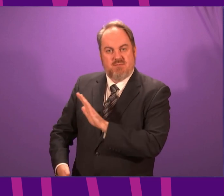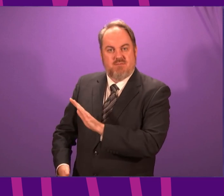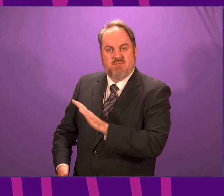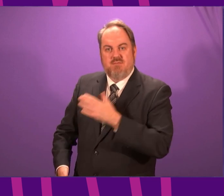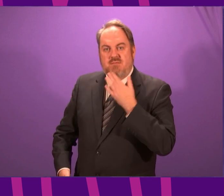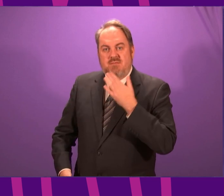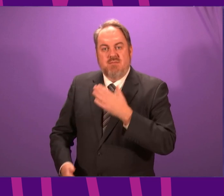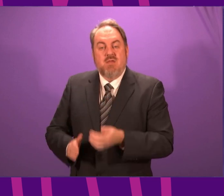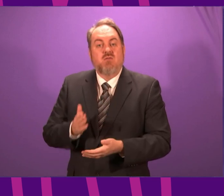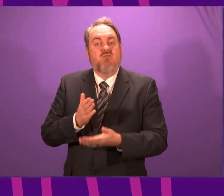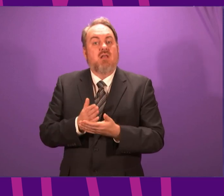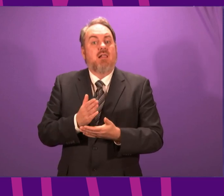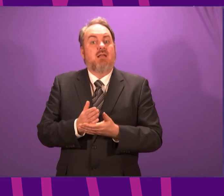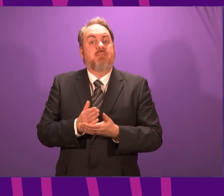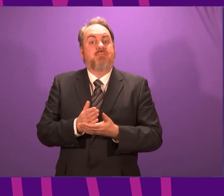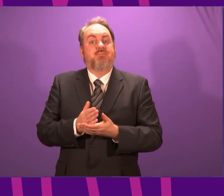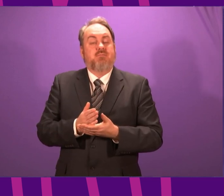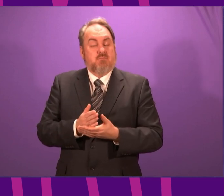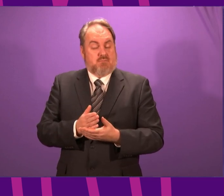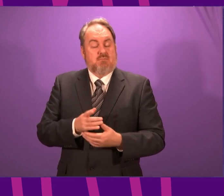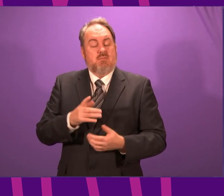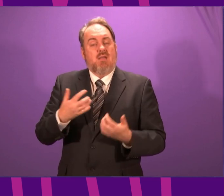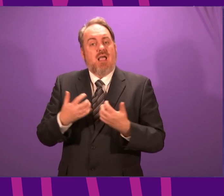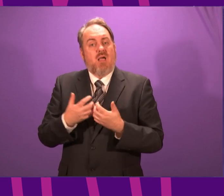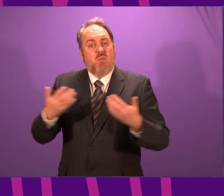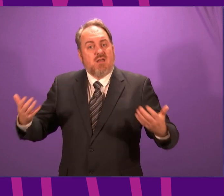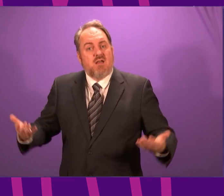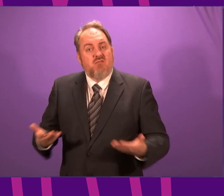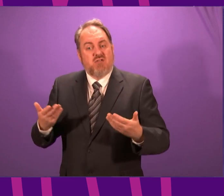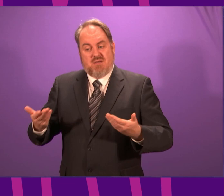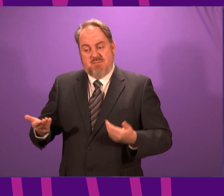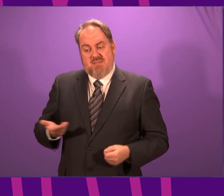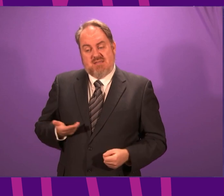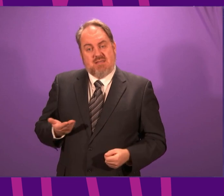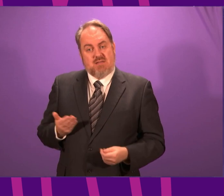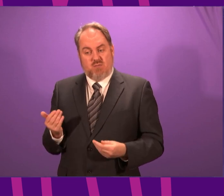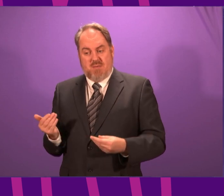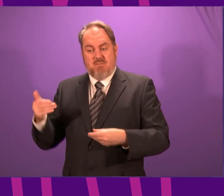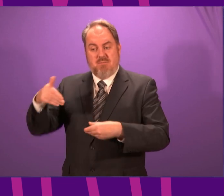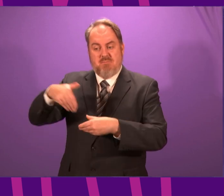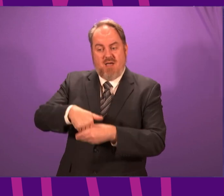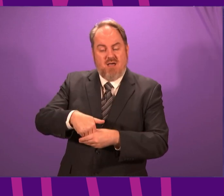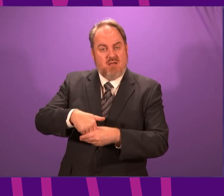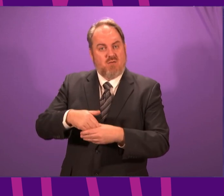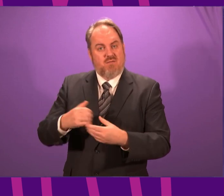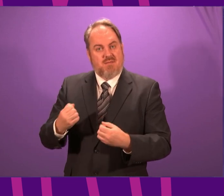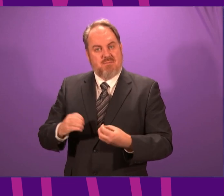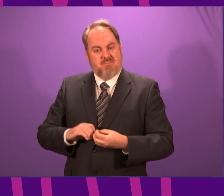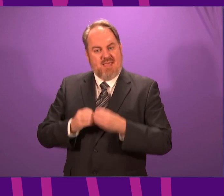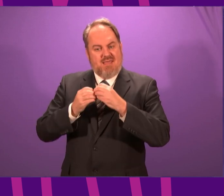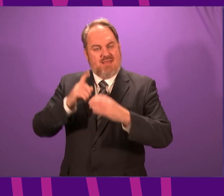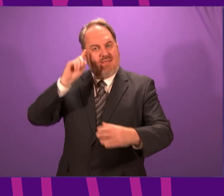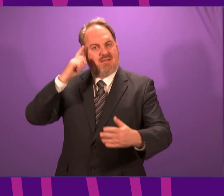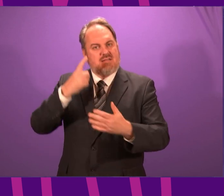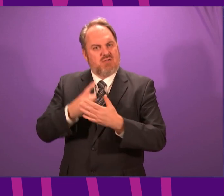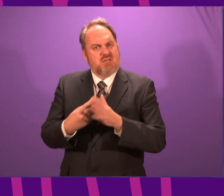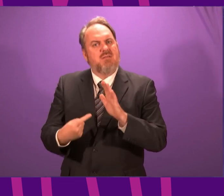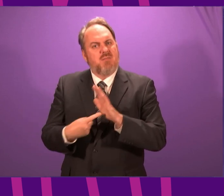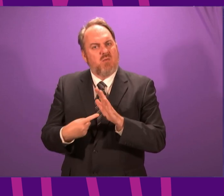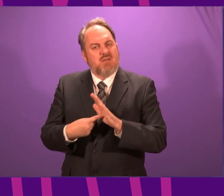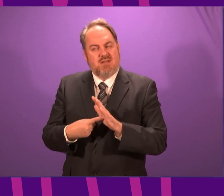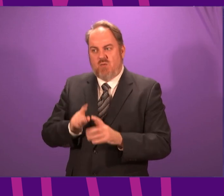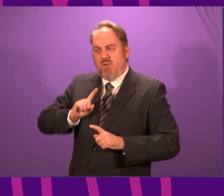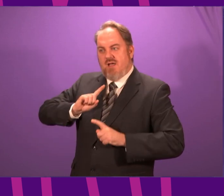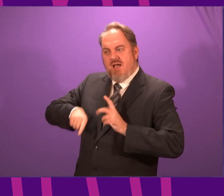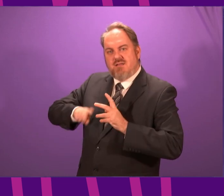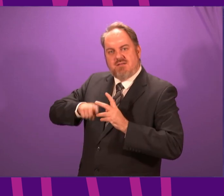reason that it's so important and bringing these businesses inside the decision-making process is it means that it would help answer the questions that they have now. And